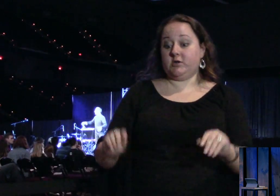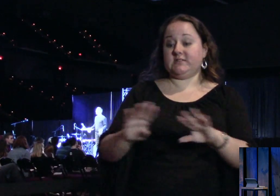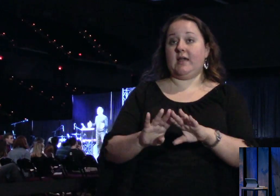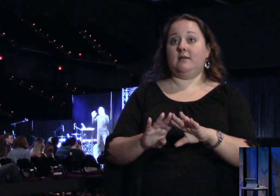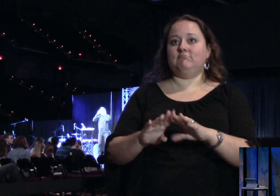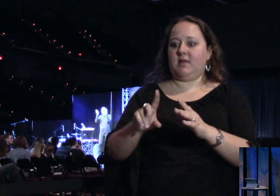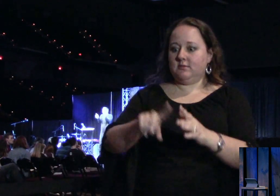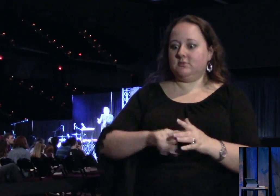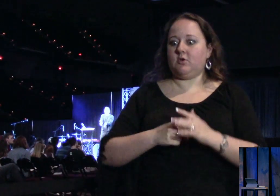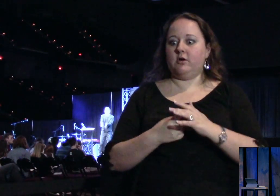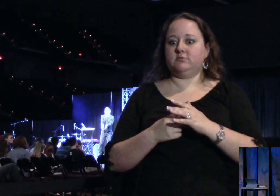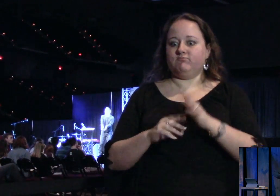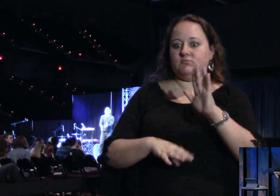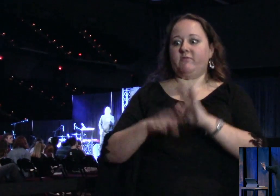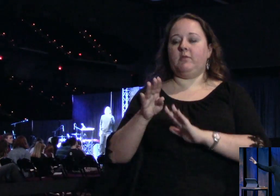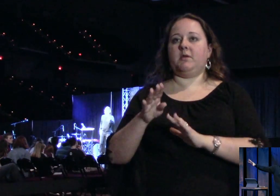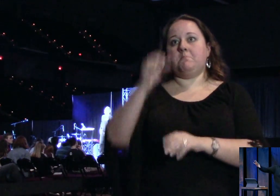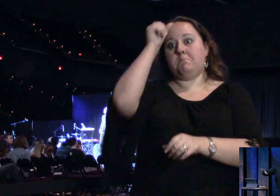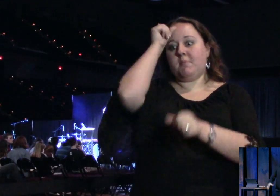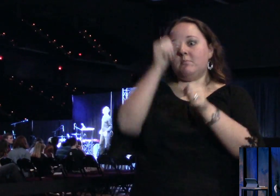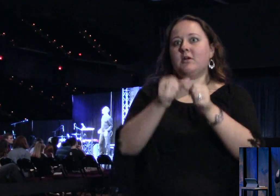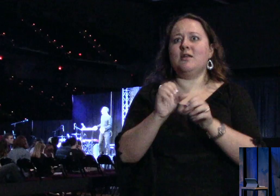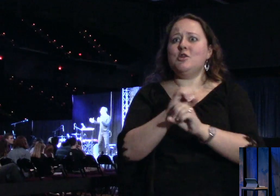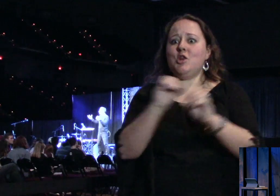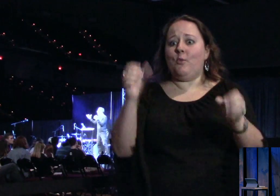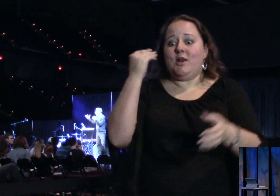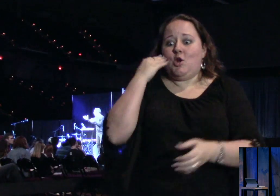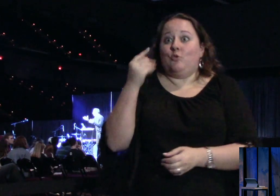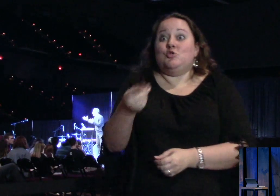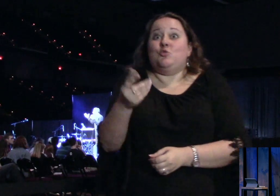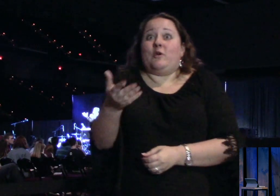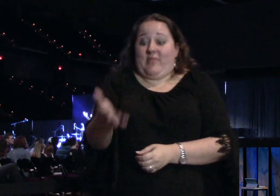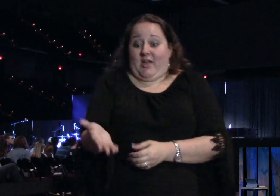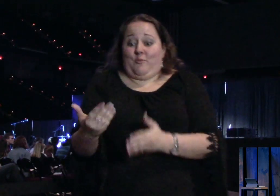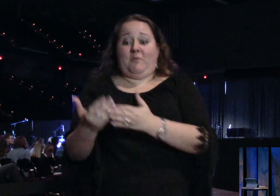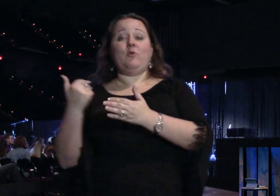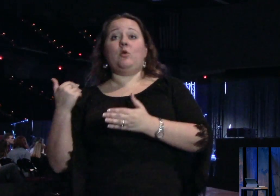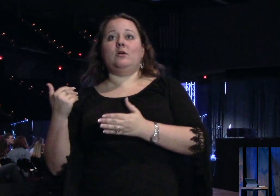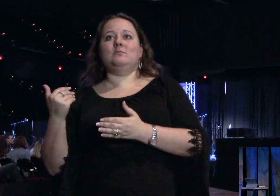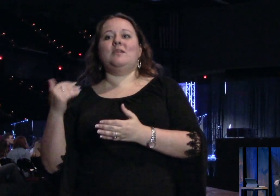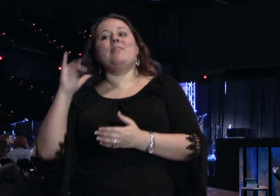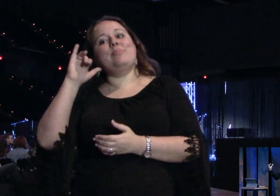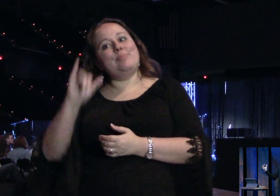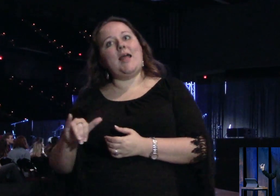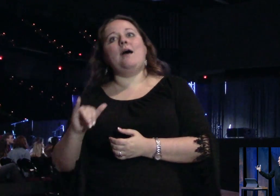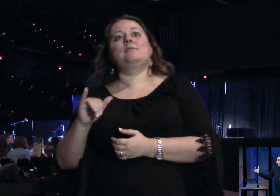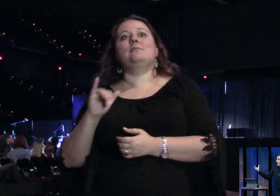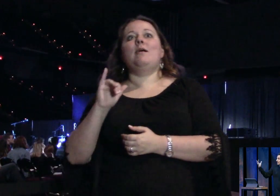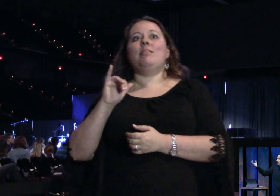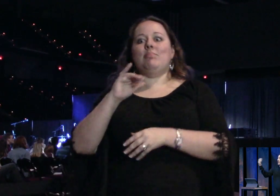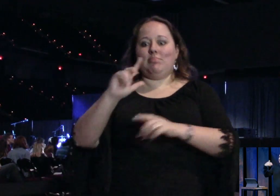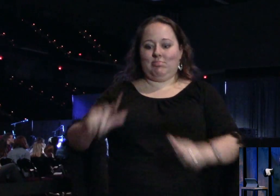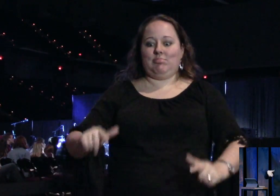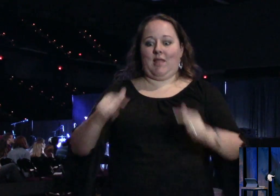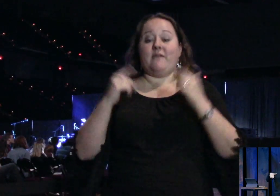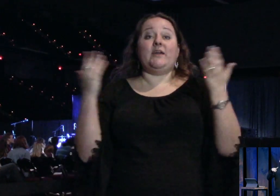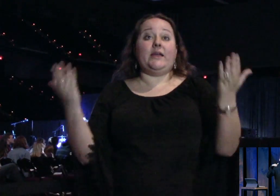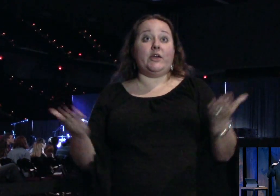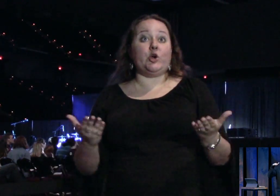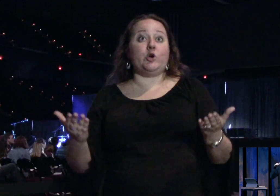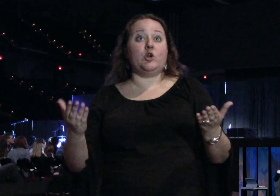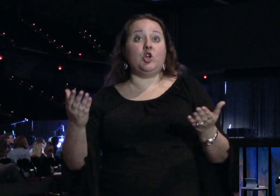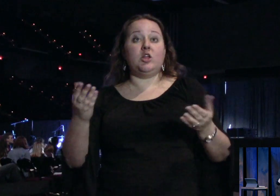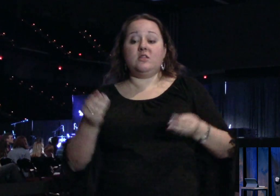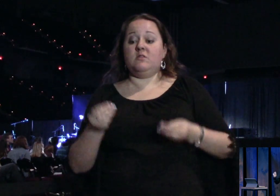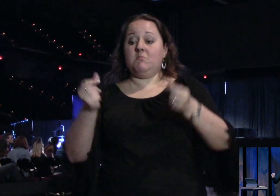that same plot of sand and starts building their memories, and no one even remembers that you were there. This is the way that life under the